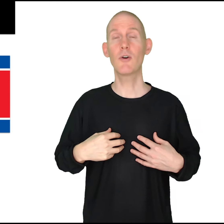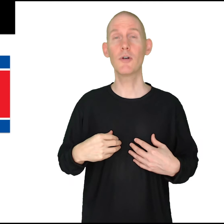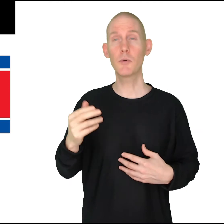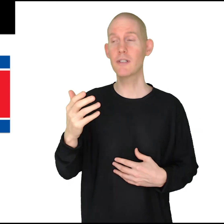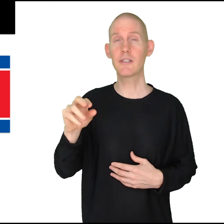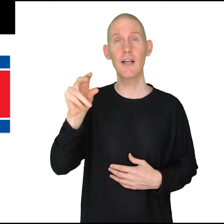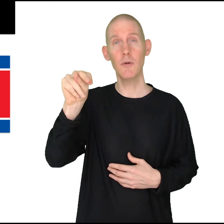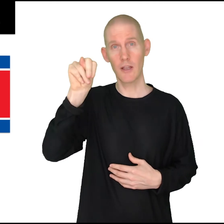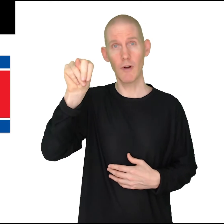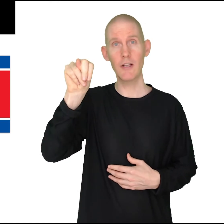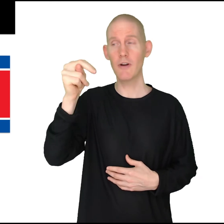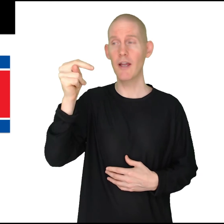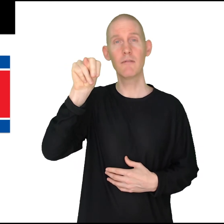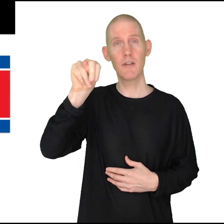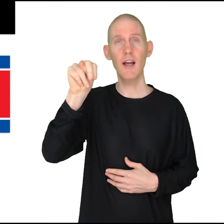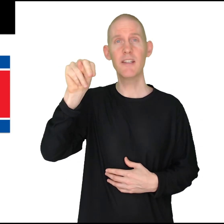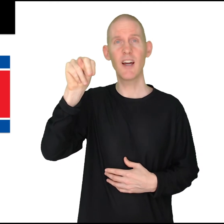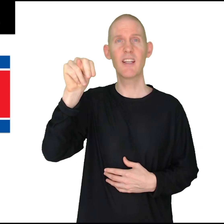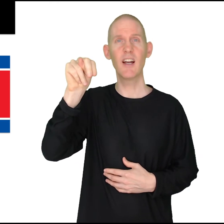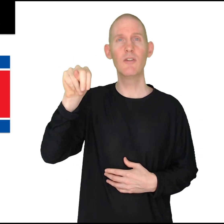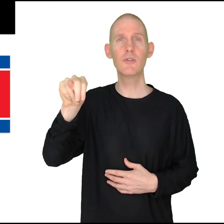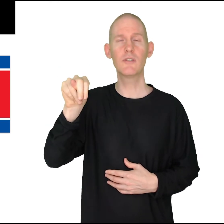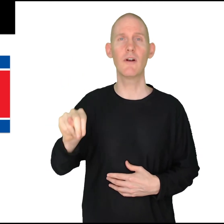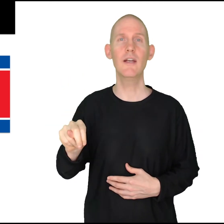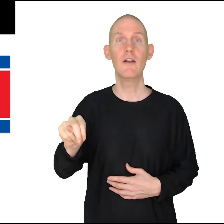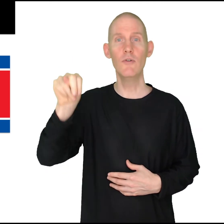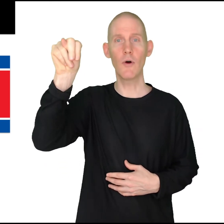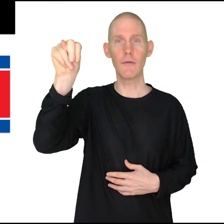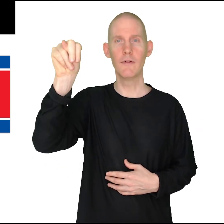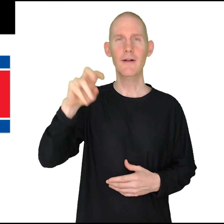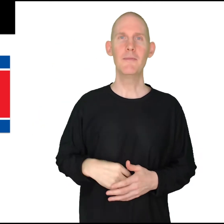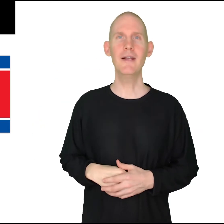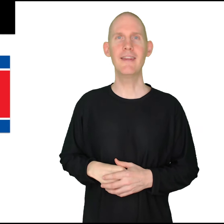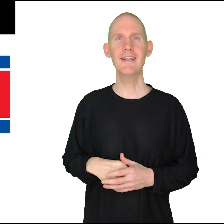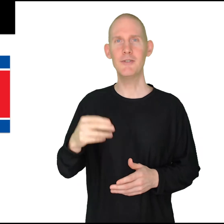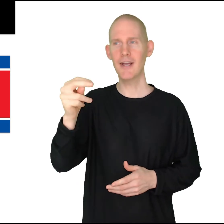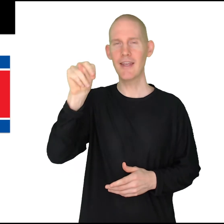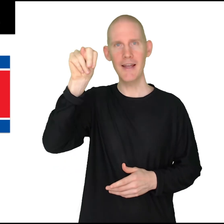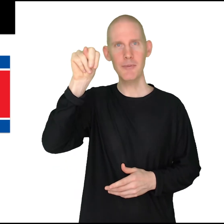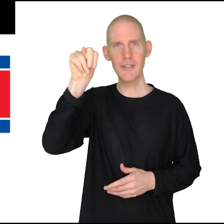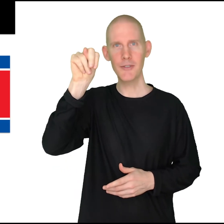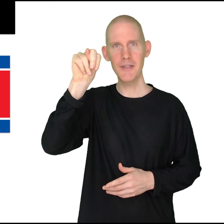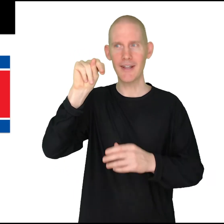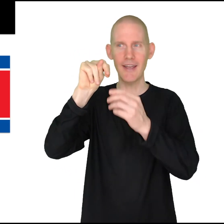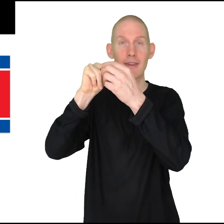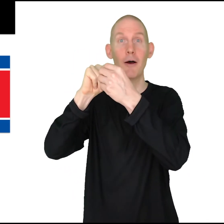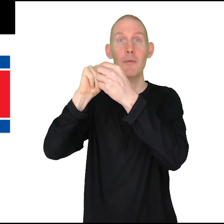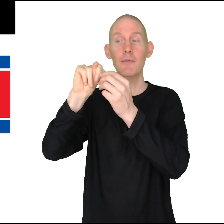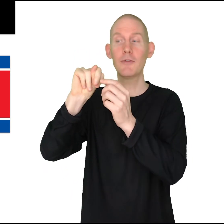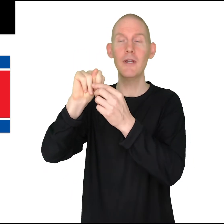we're going to sign it with like the regular N, kind of tight, kind of loose. All right. North. Main thing is you got the N position. You got that thumb in between the